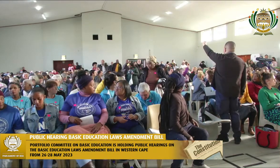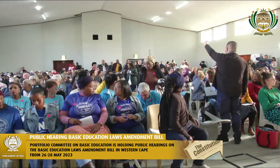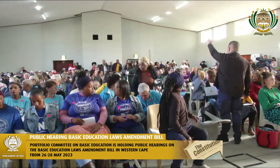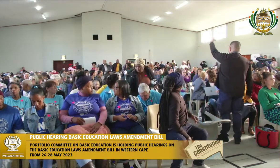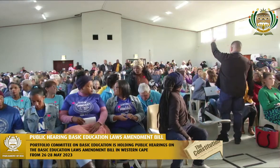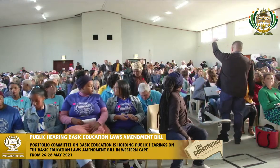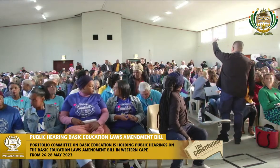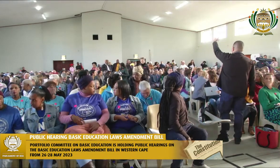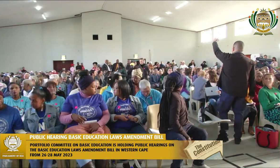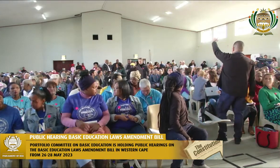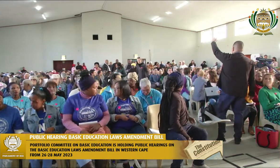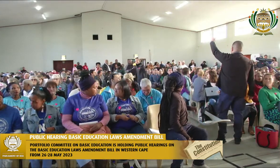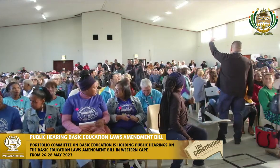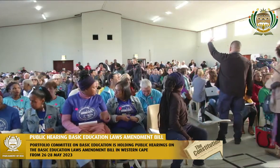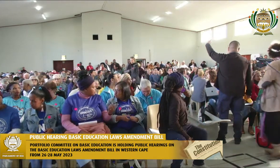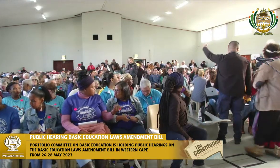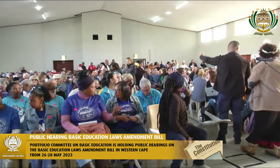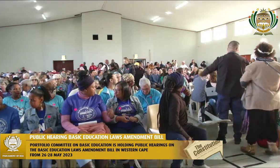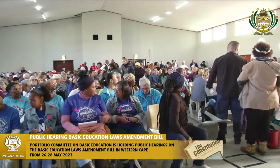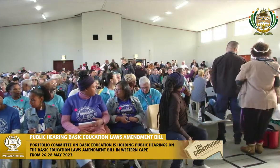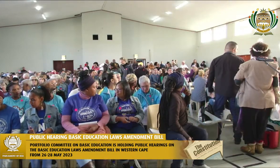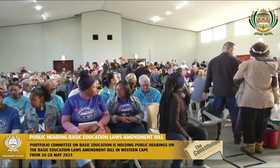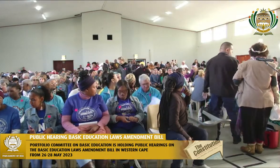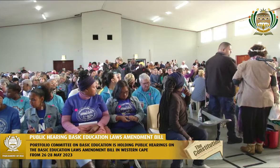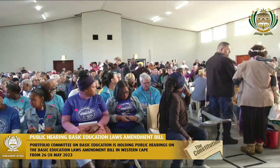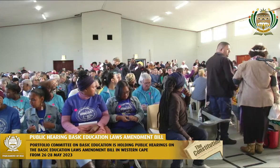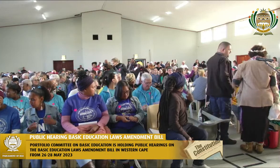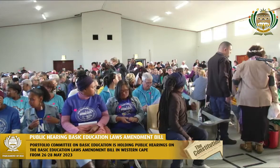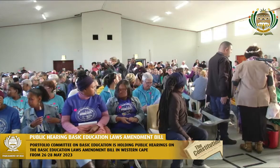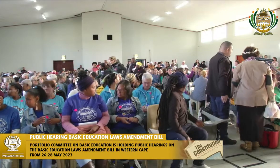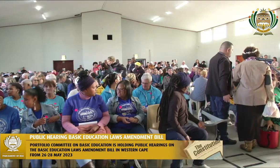Please just allow someone to sit next to you.